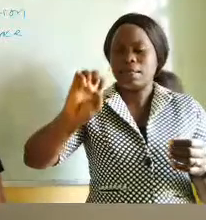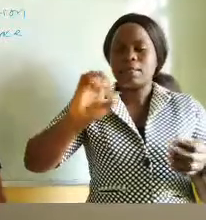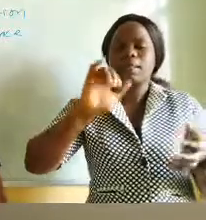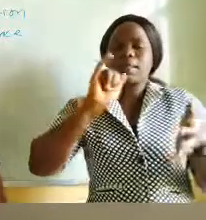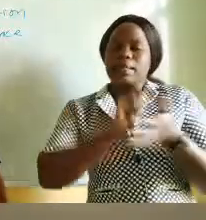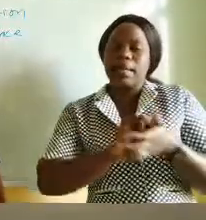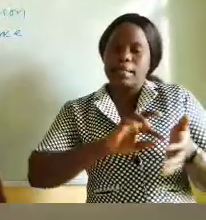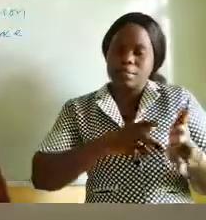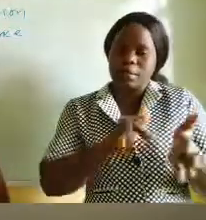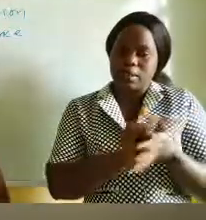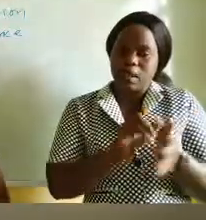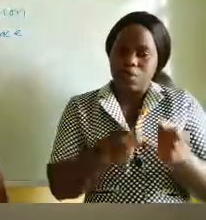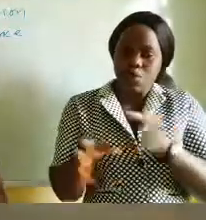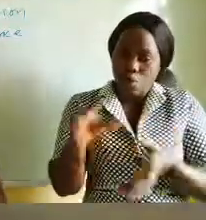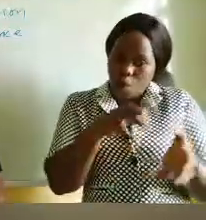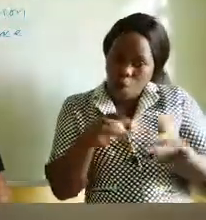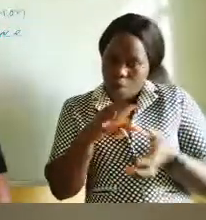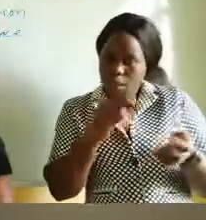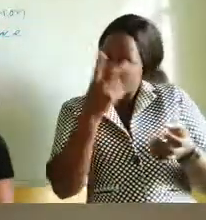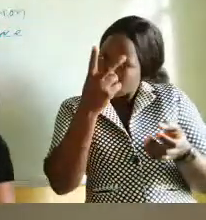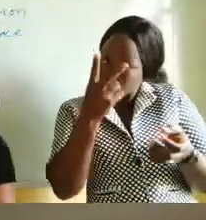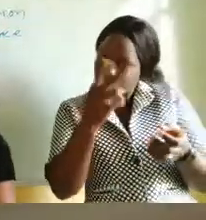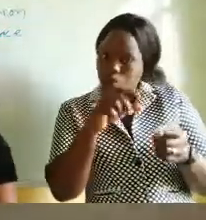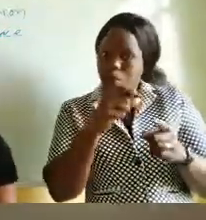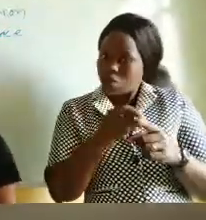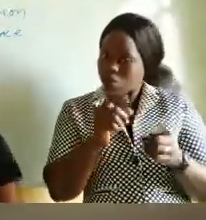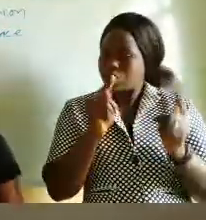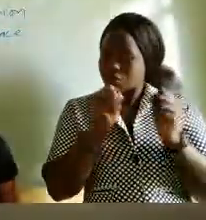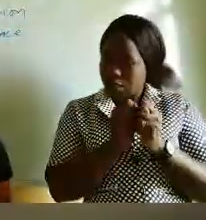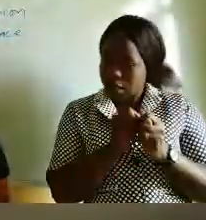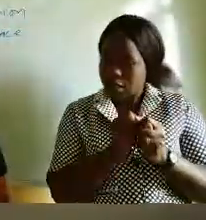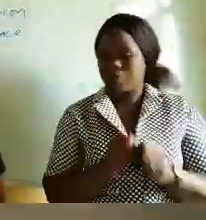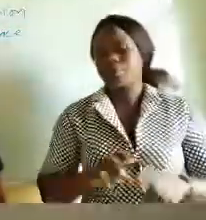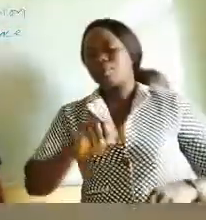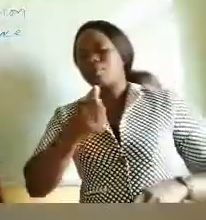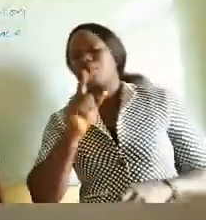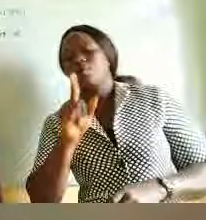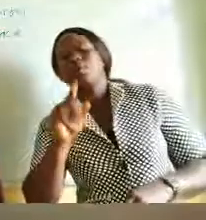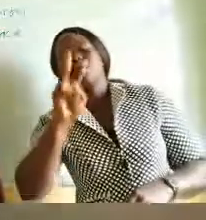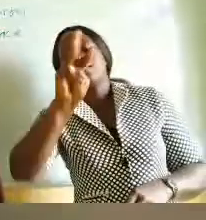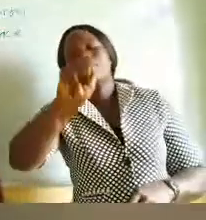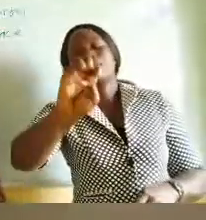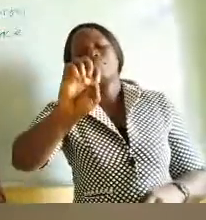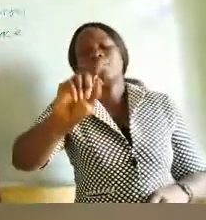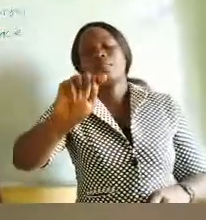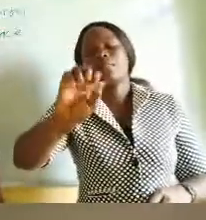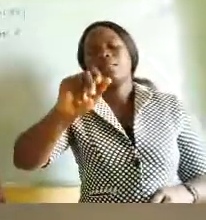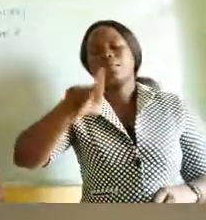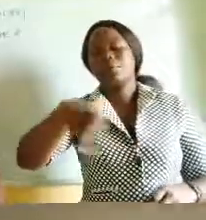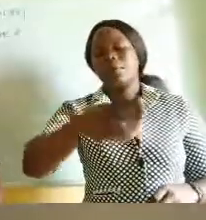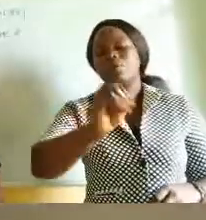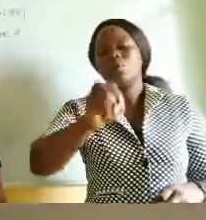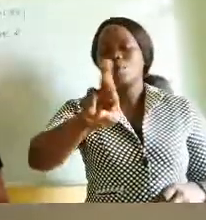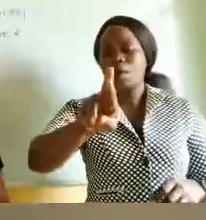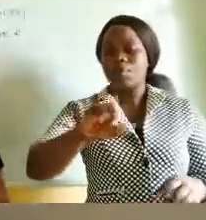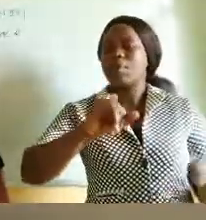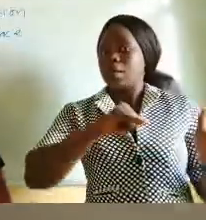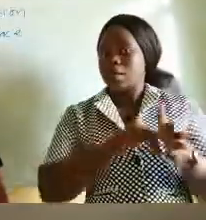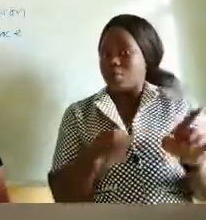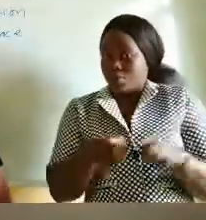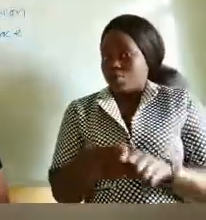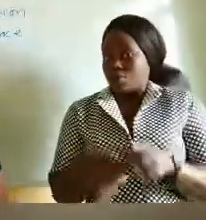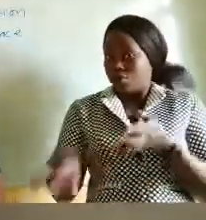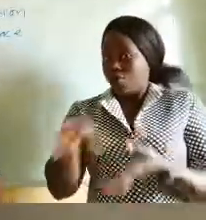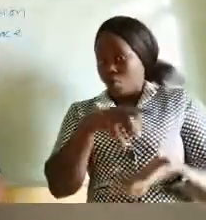using as or like. Now, metaphor. Metaphor also compares two things of different